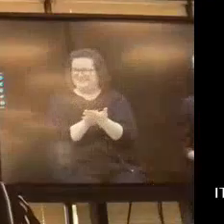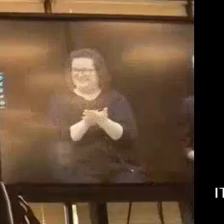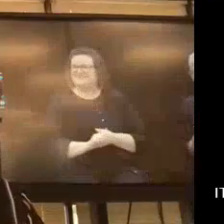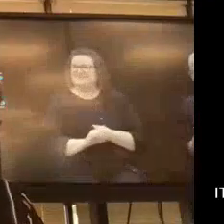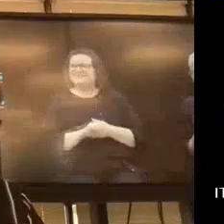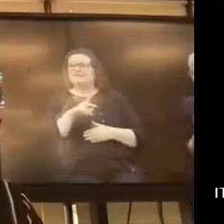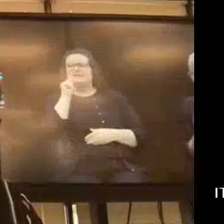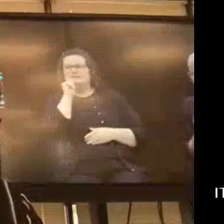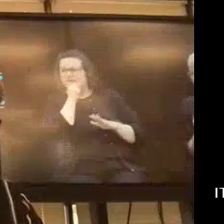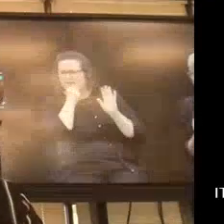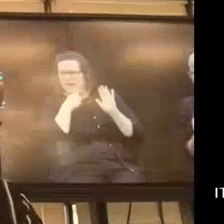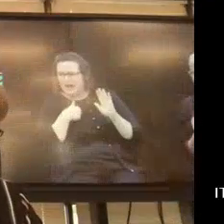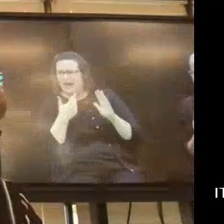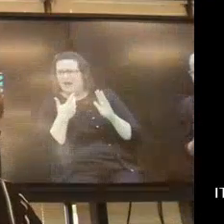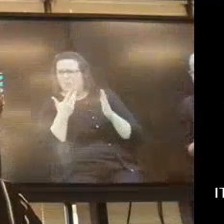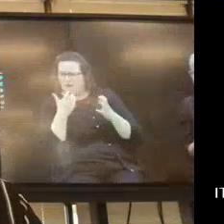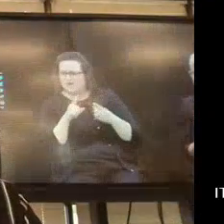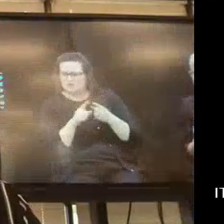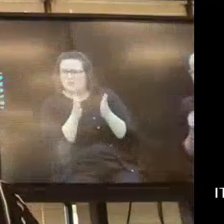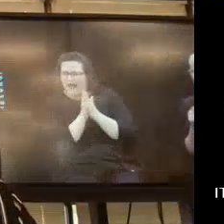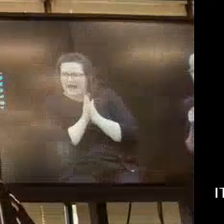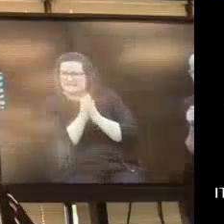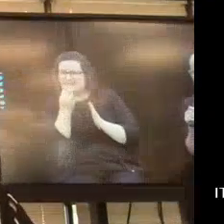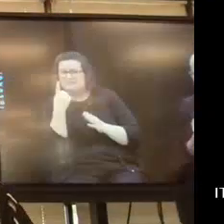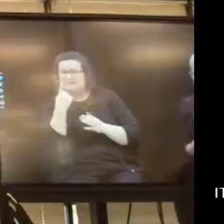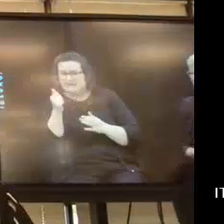just getting ready to ask if anybody wanted the job.